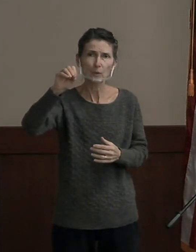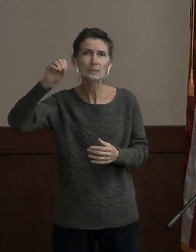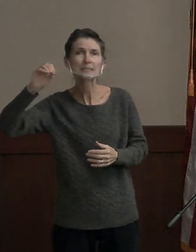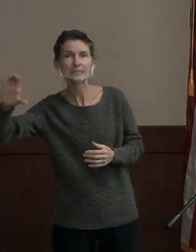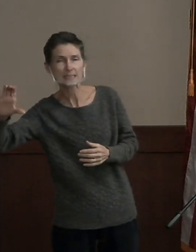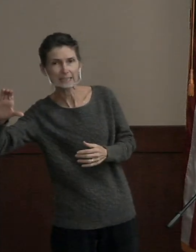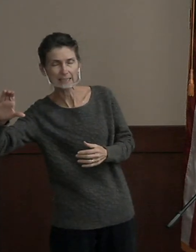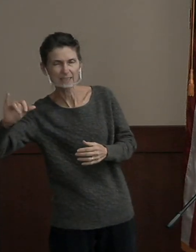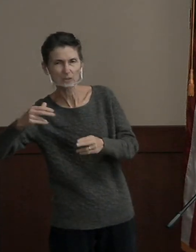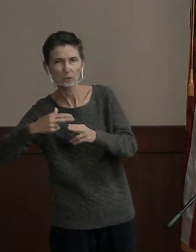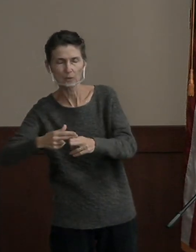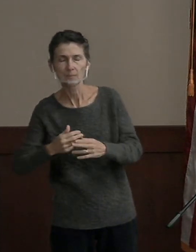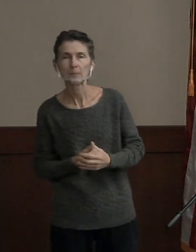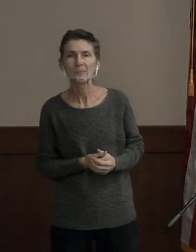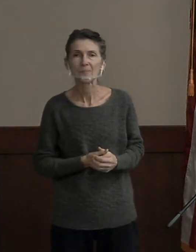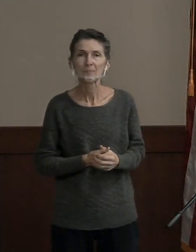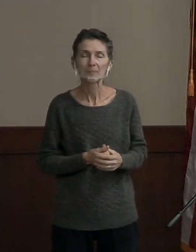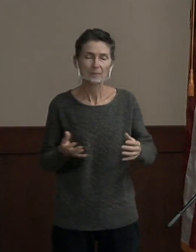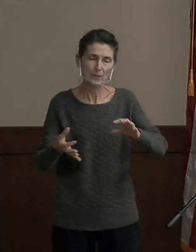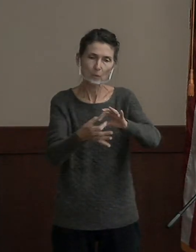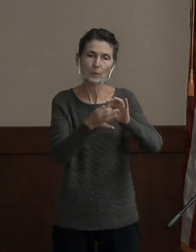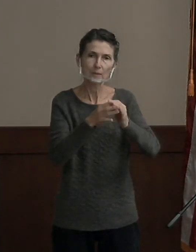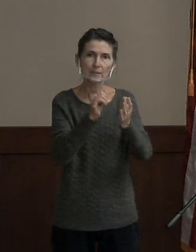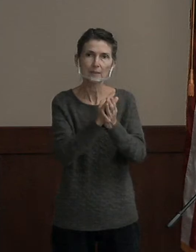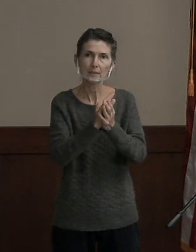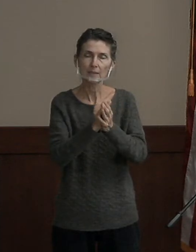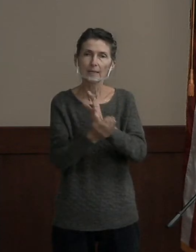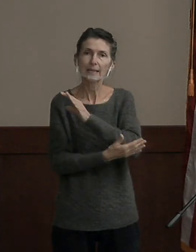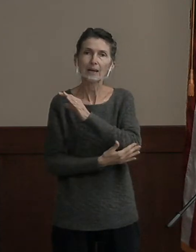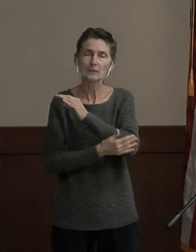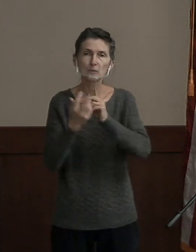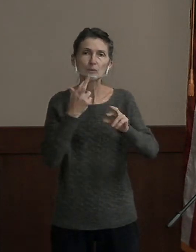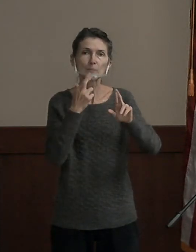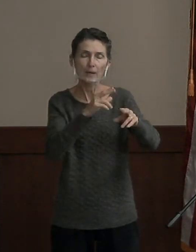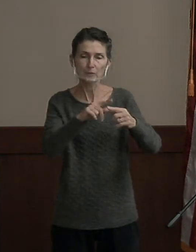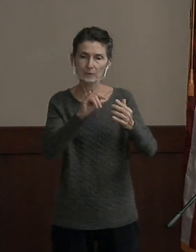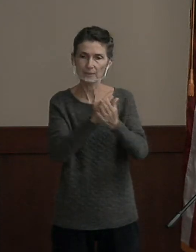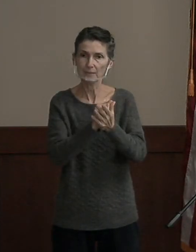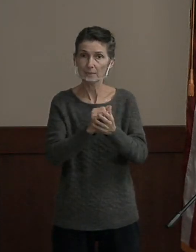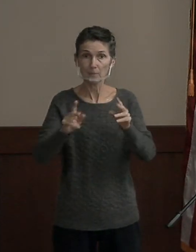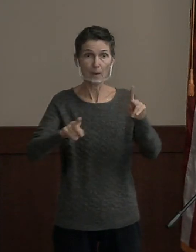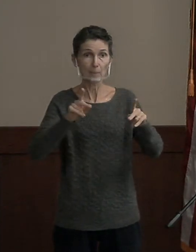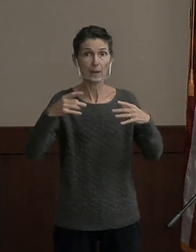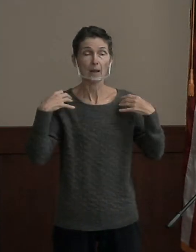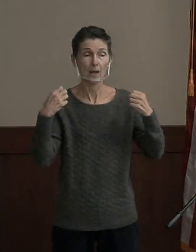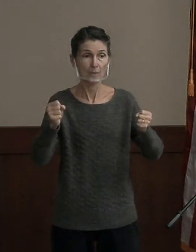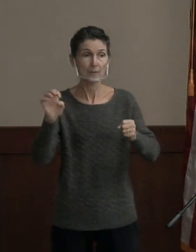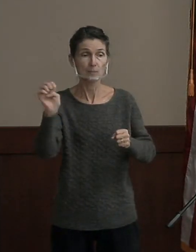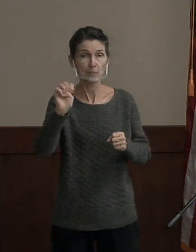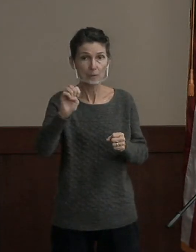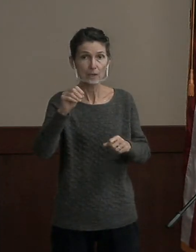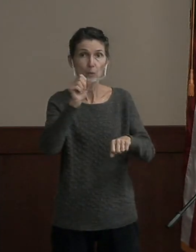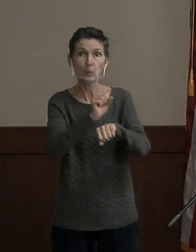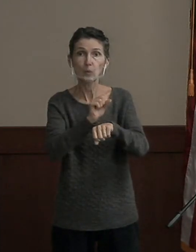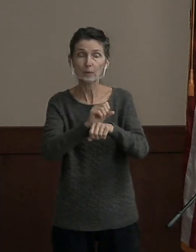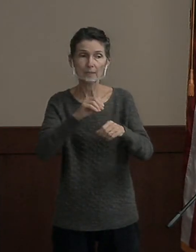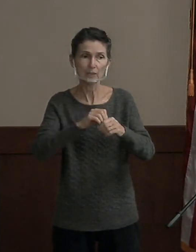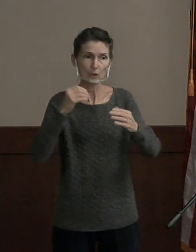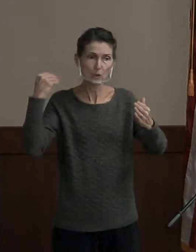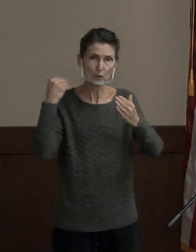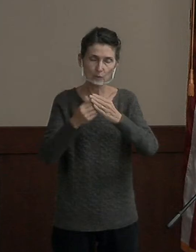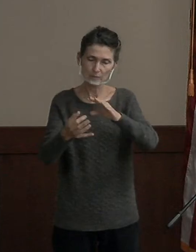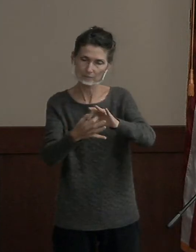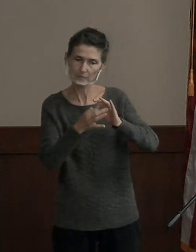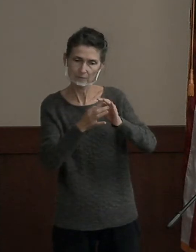EOC, as it's called, continues to coordinate the county's response to this public health emergency and is working in close coordination